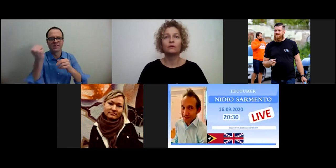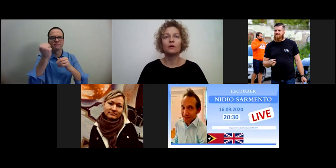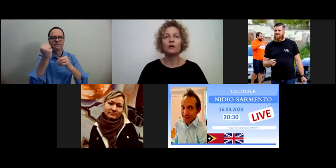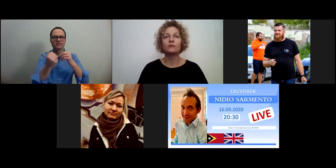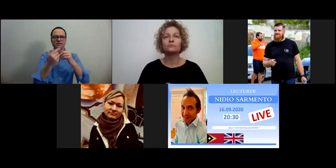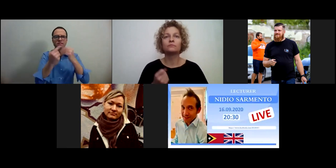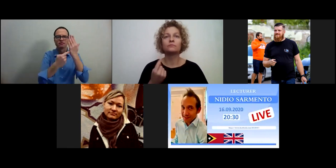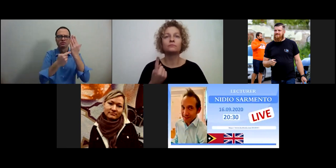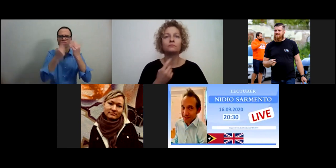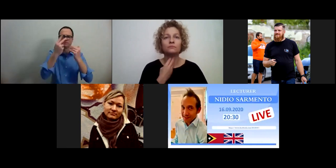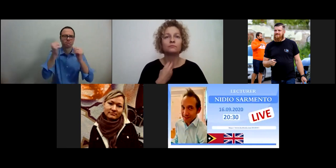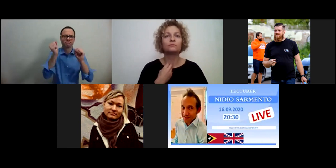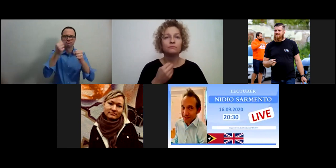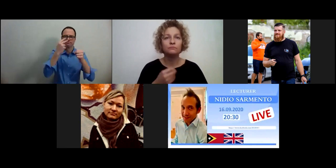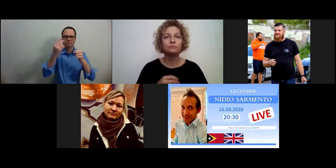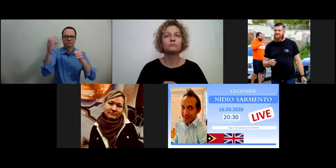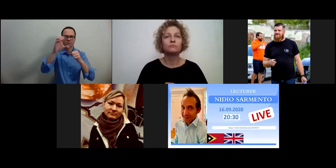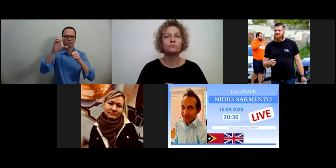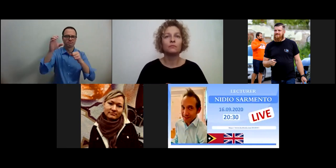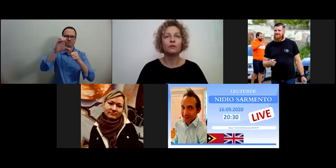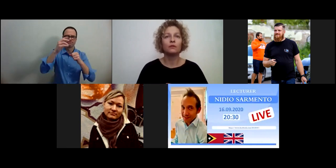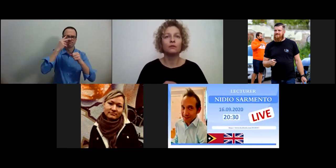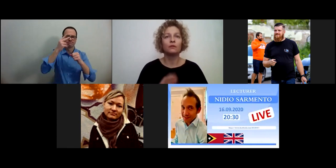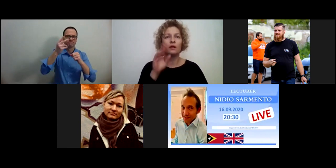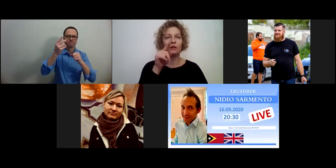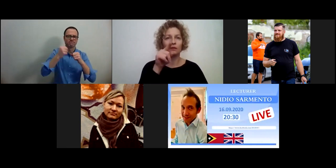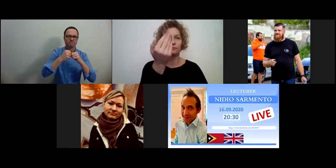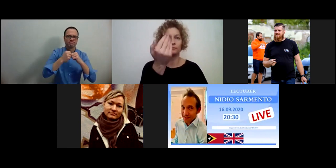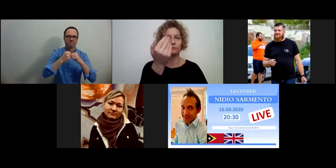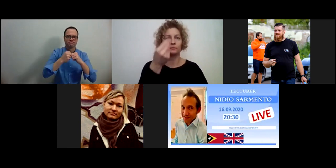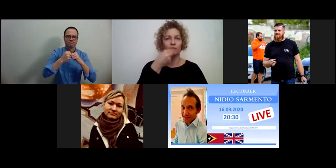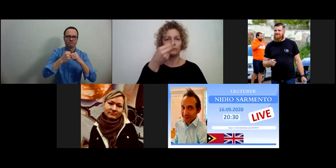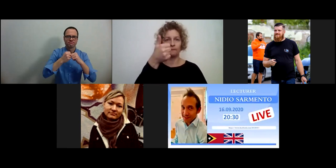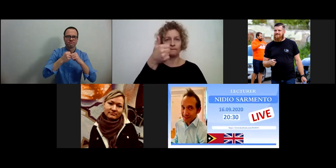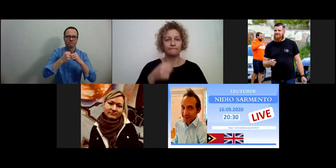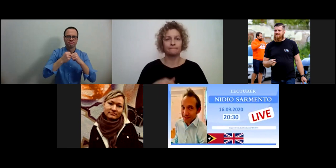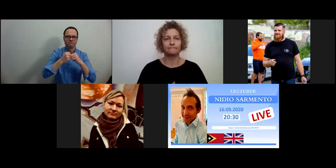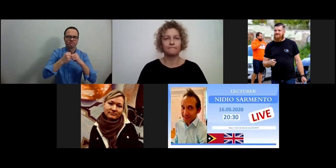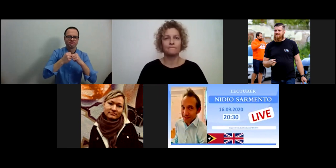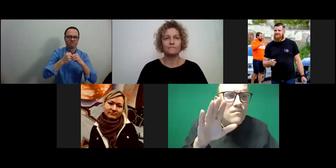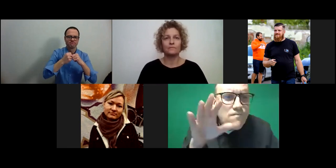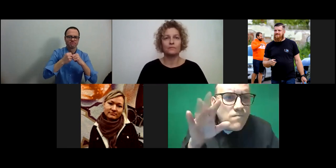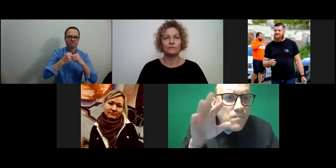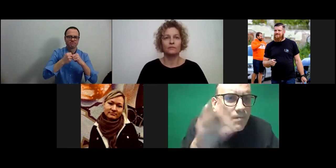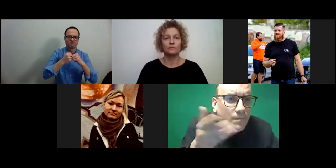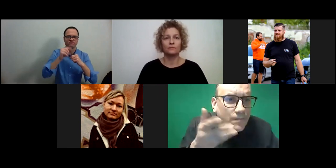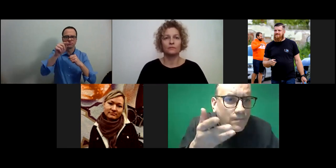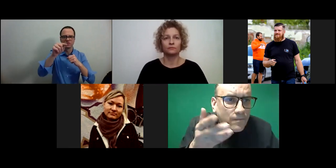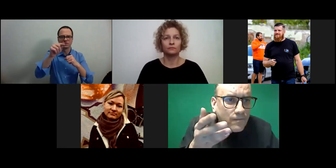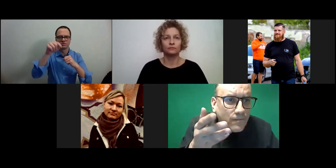Lisa, why don't I stay with Dami and you try to, from gallery view, try to pin one after the other?